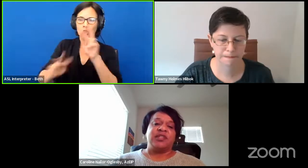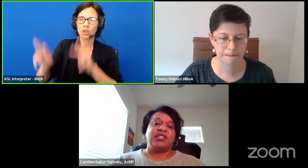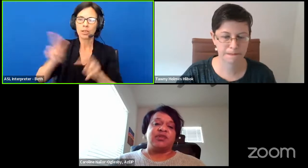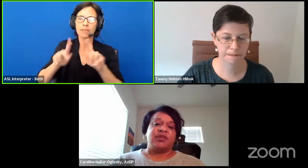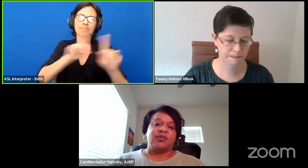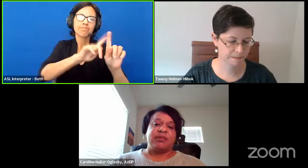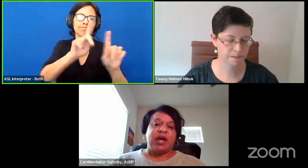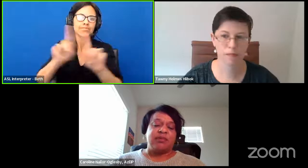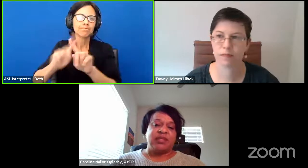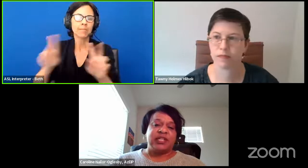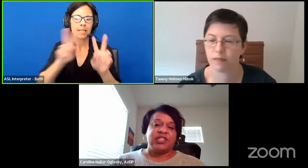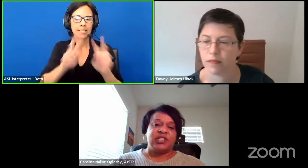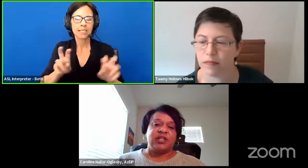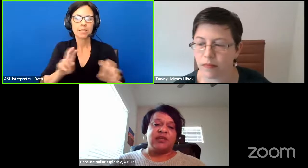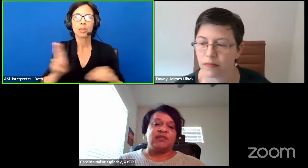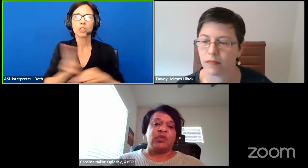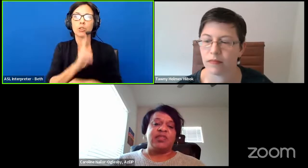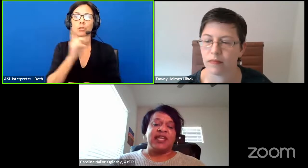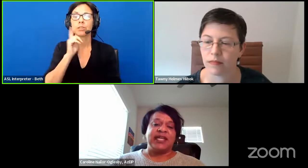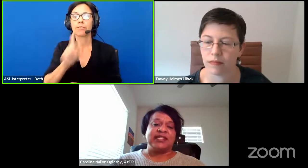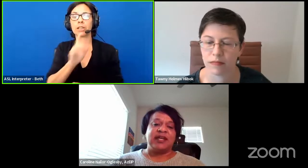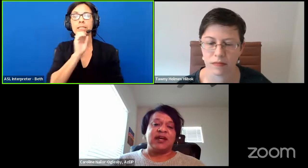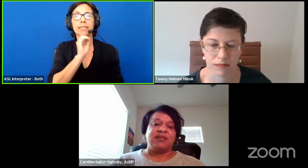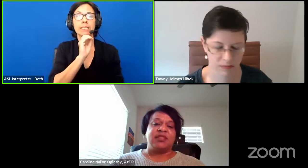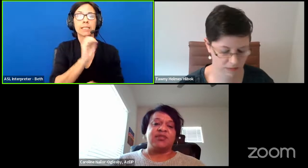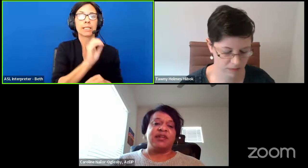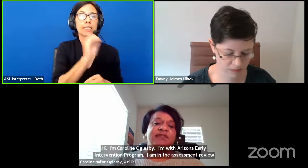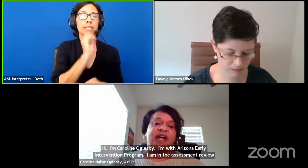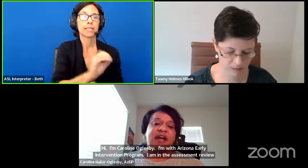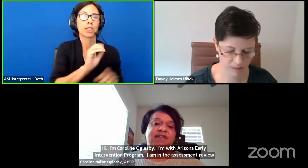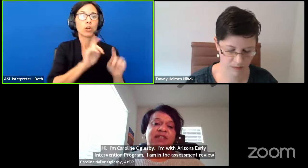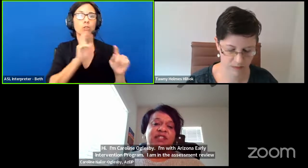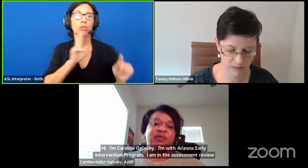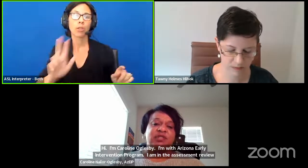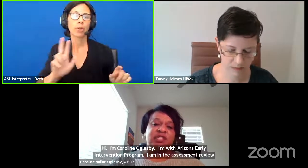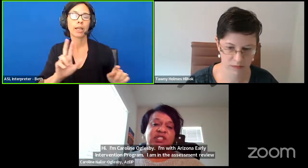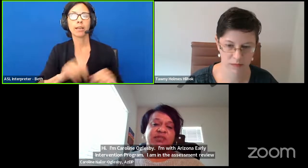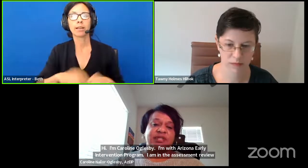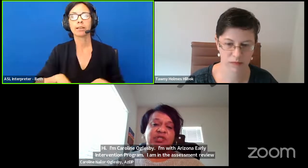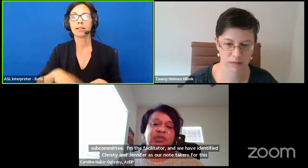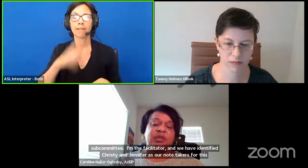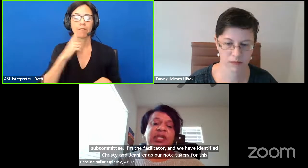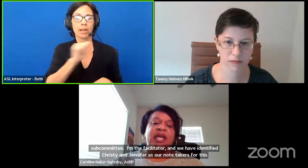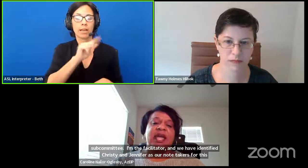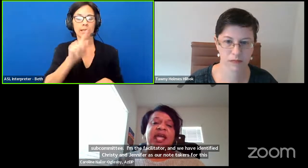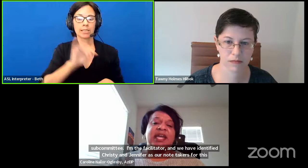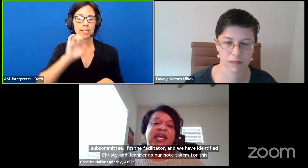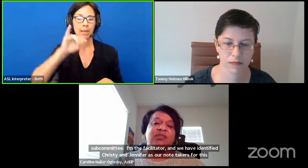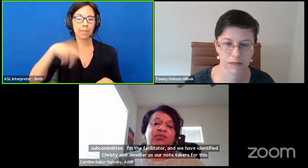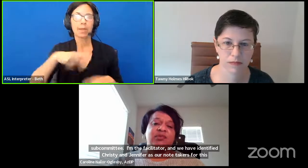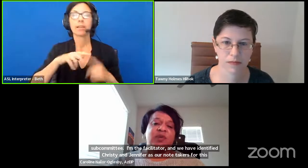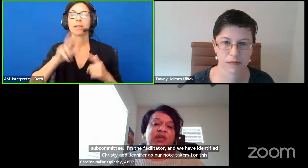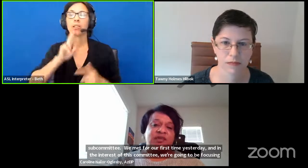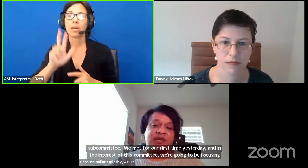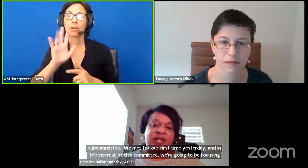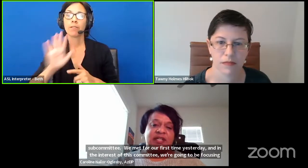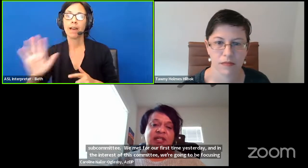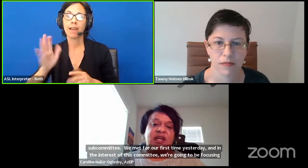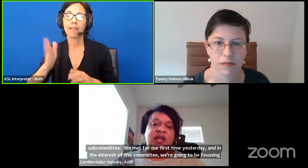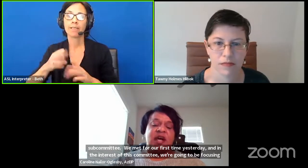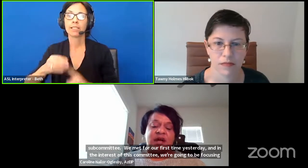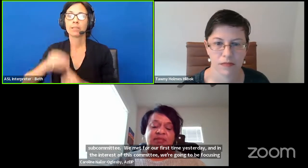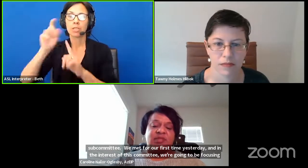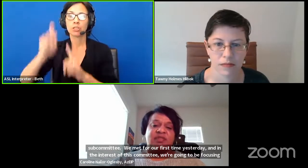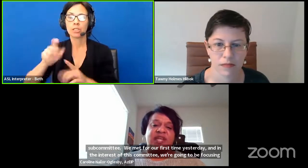used for the 0 to 3 population with ASA, 3 to 5, the special needs preschool, and K through 12th